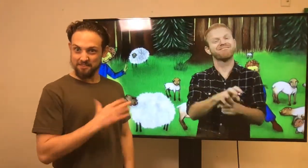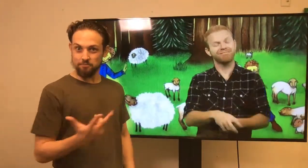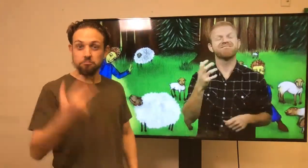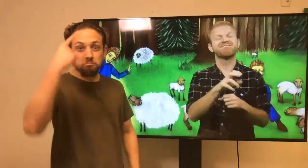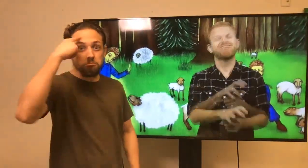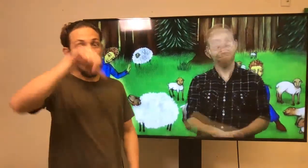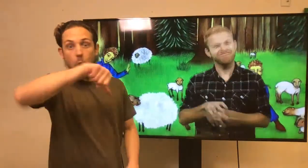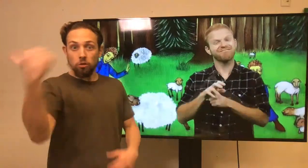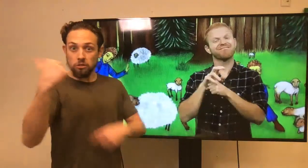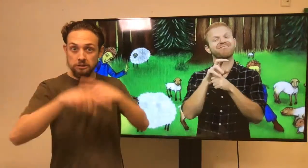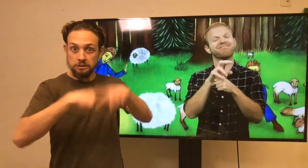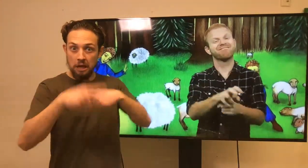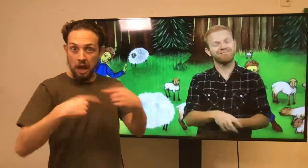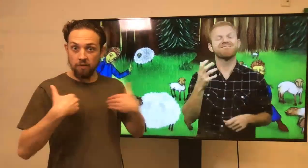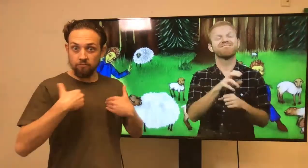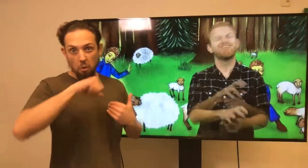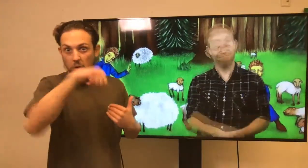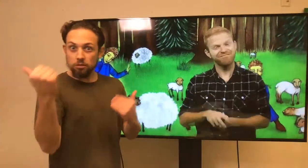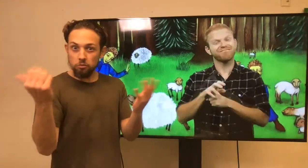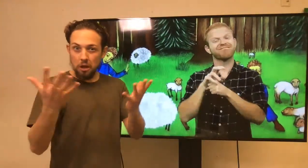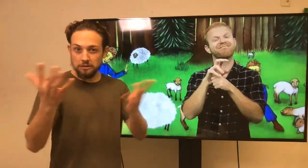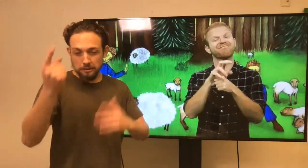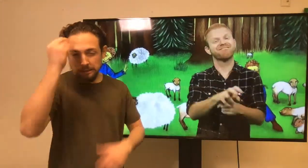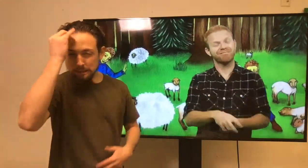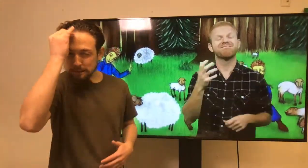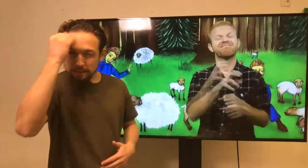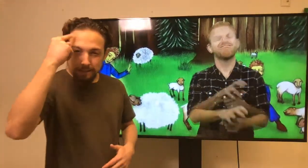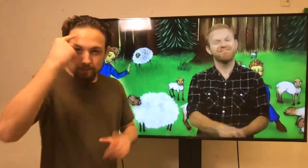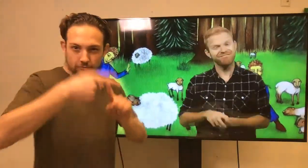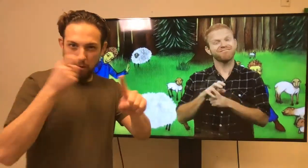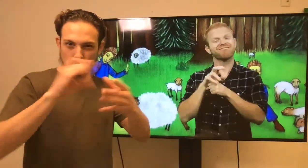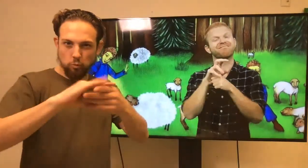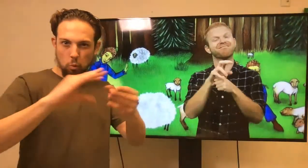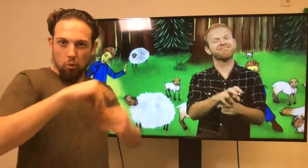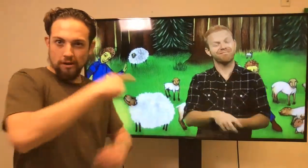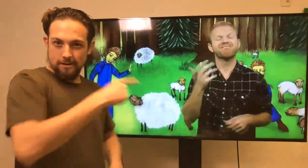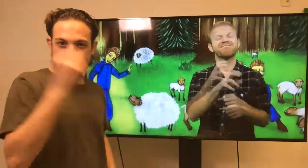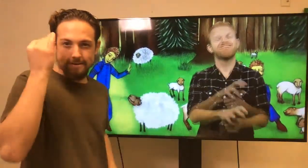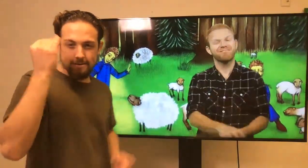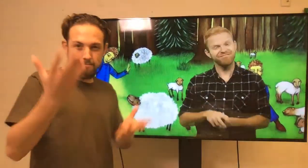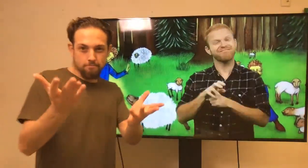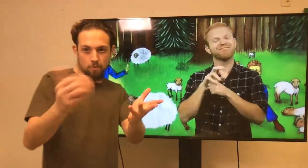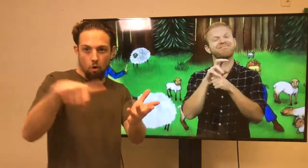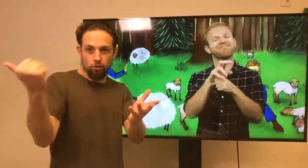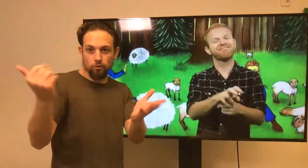that the boy was sitting all day, every day. Can you think of some other signs from this story?